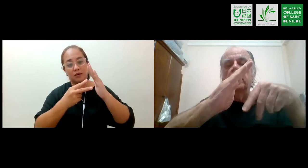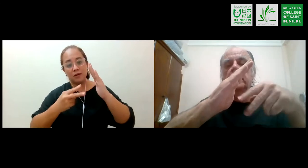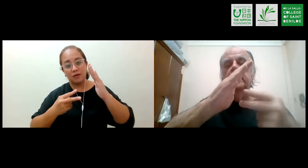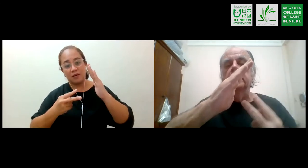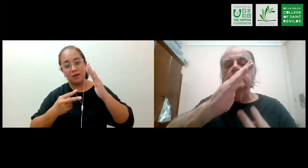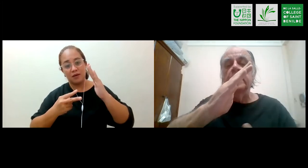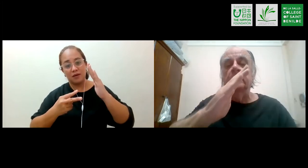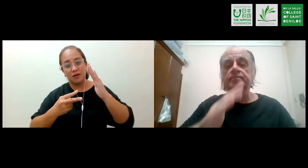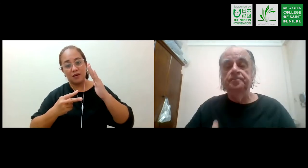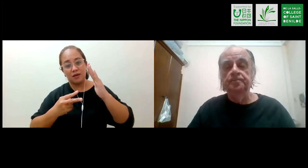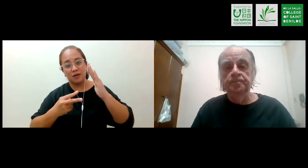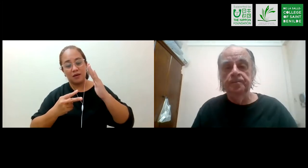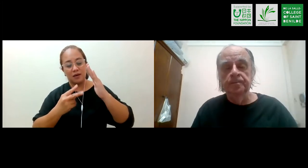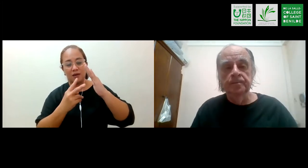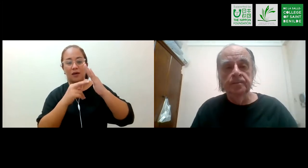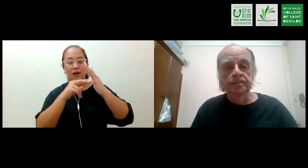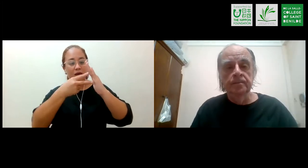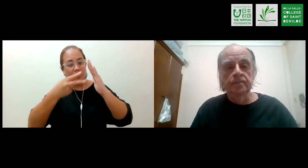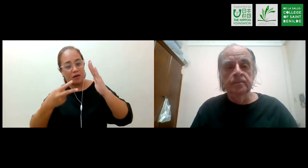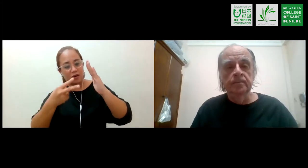and partly down.